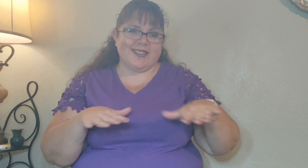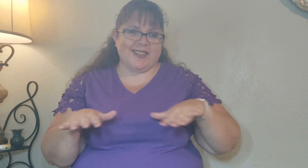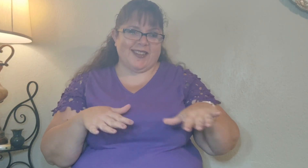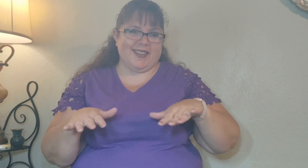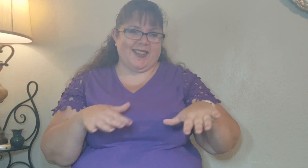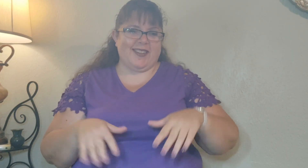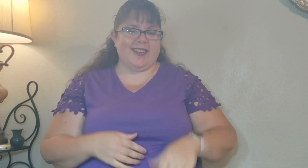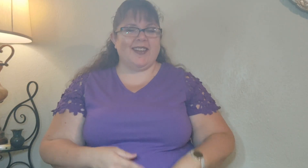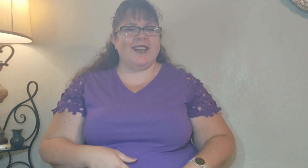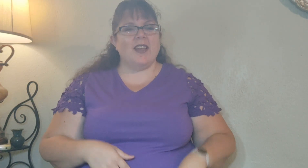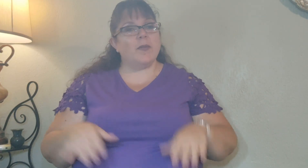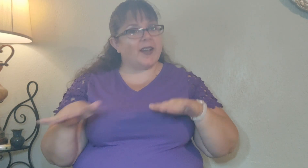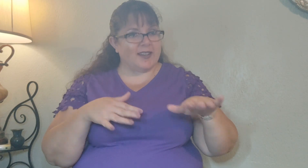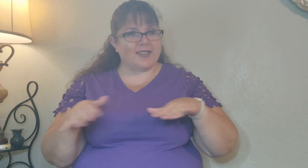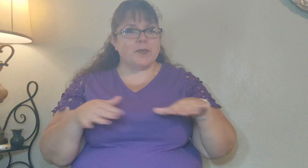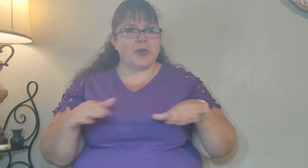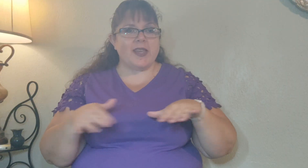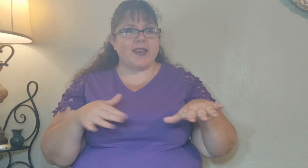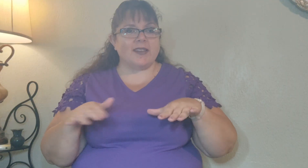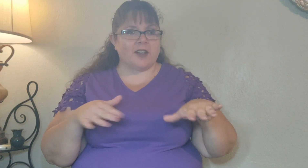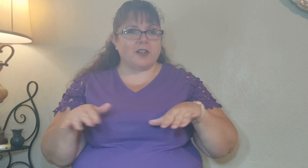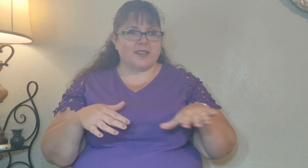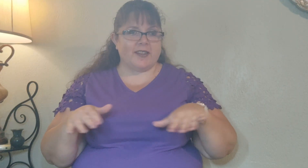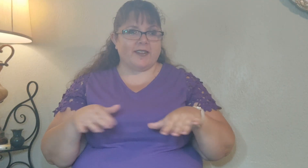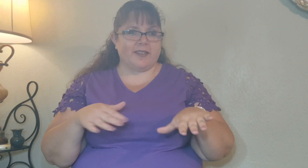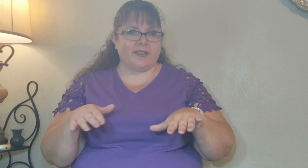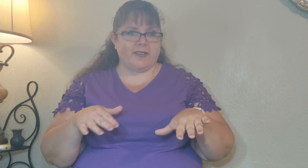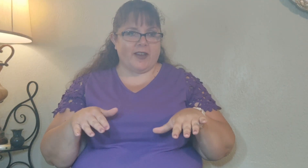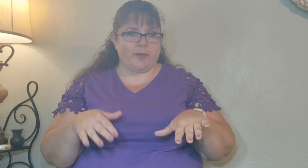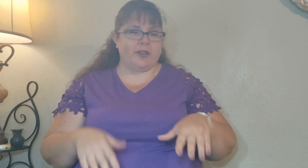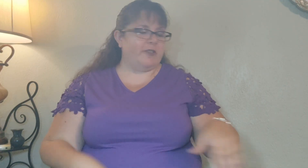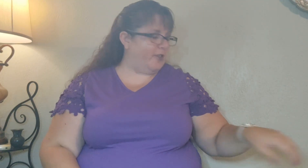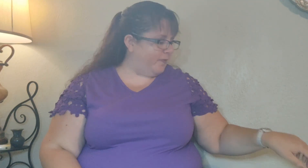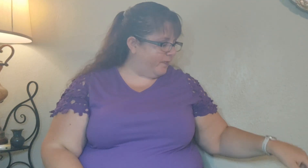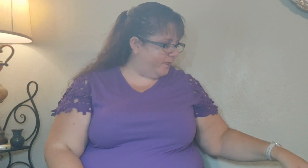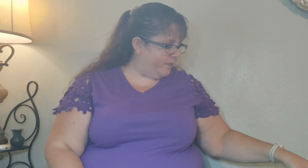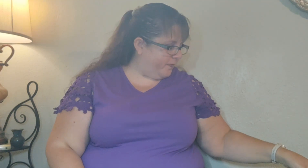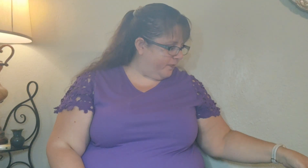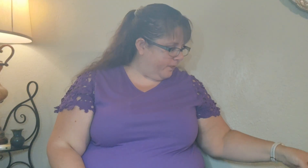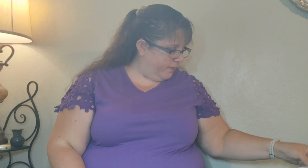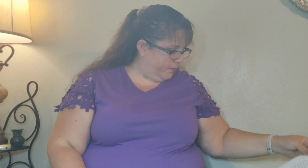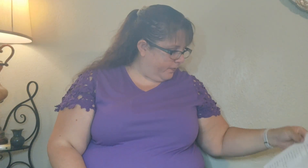fast. Because the beat is causing a vibration.